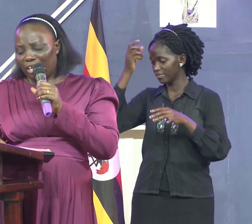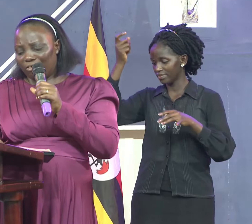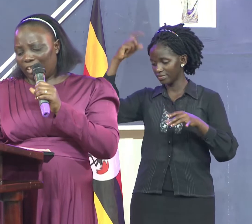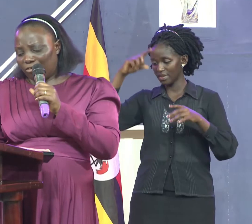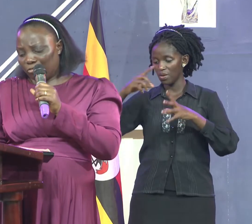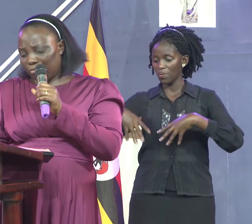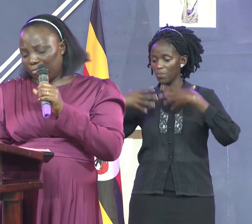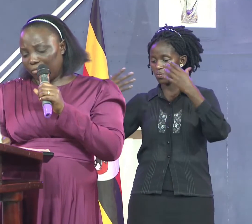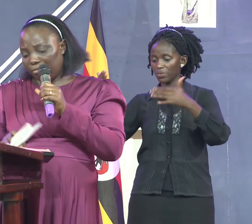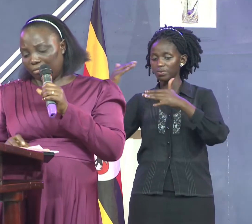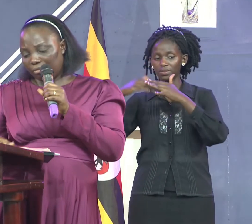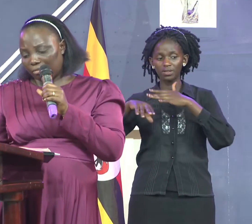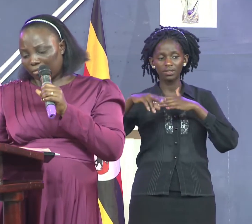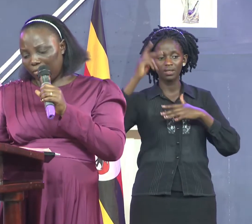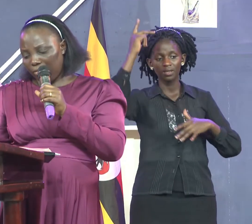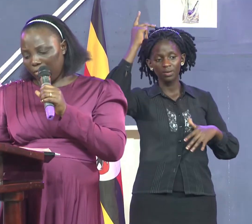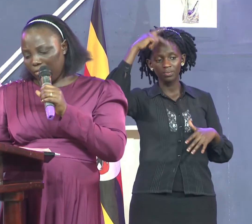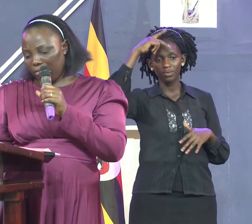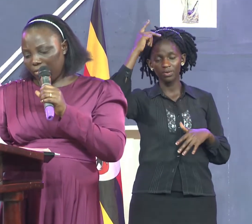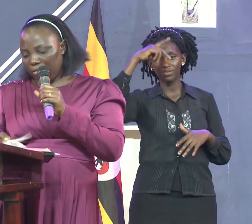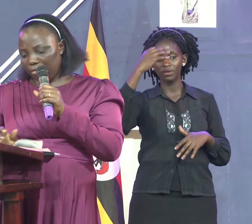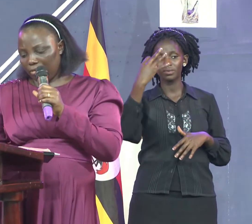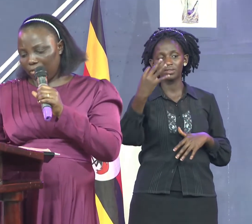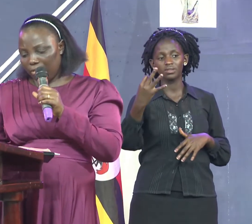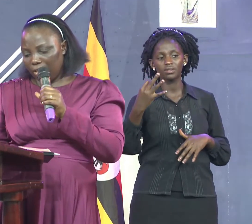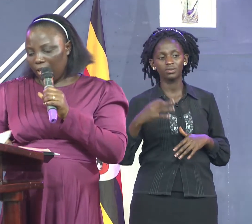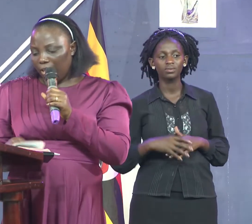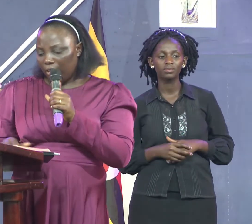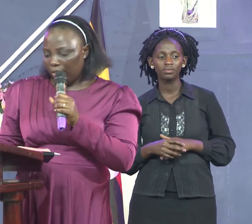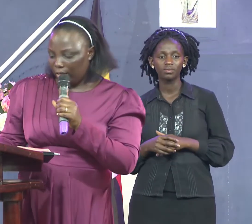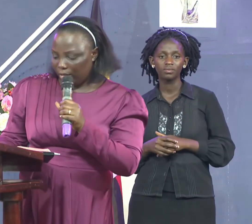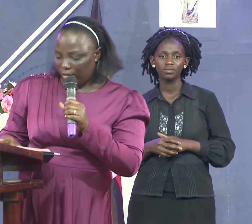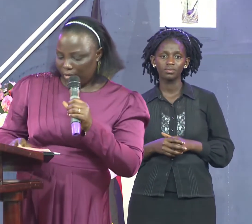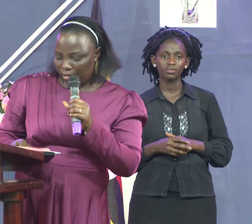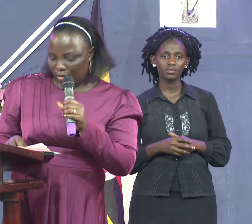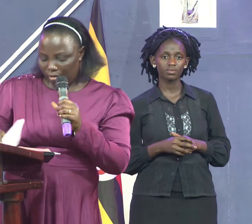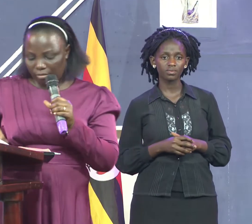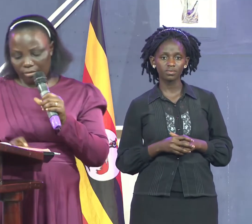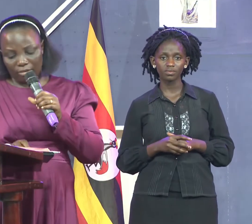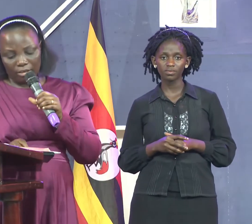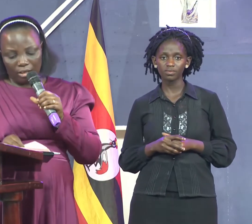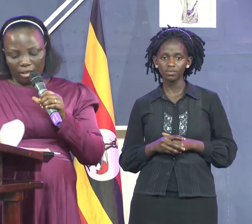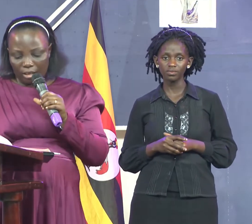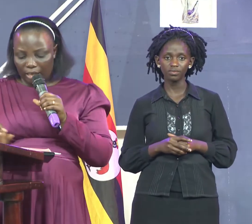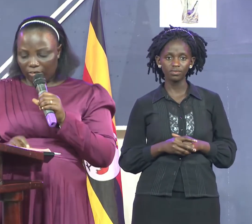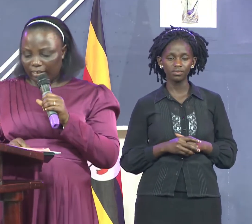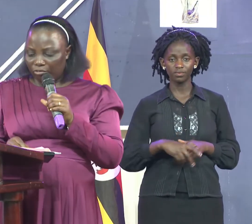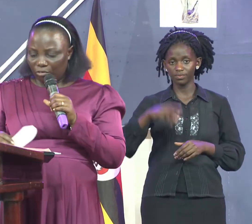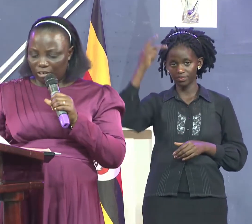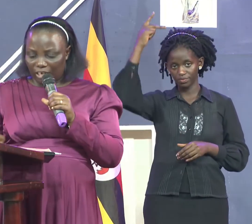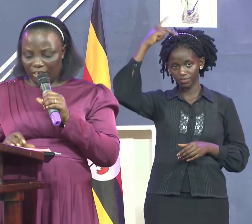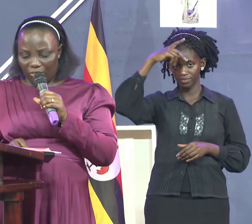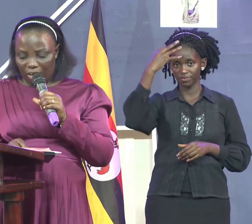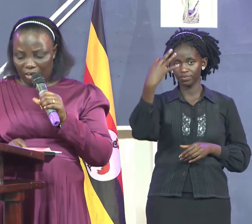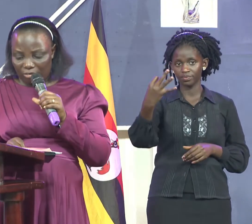tugendeko mu ngero satu. Let's put aside our wisdom. Let's go to the book of Proverbs chapter 3. Ngero